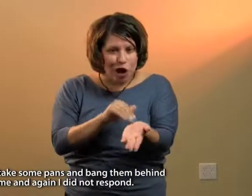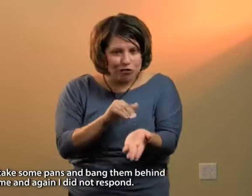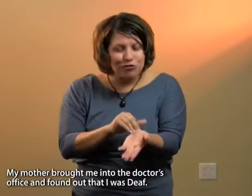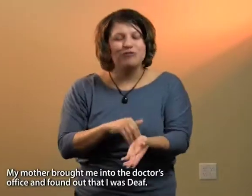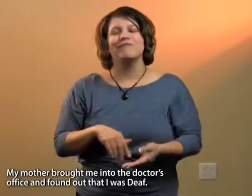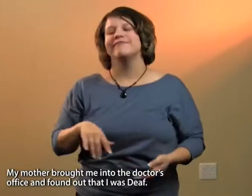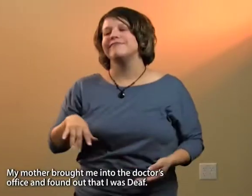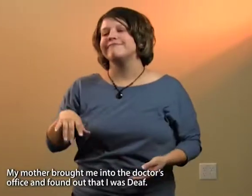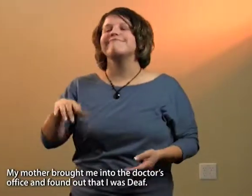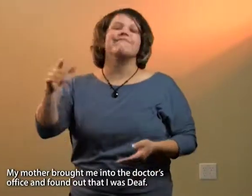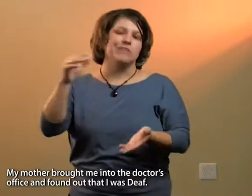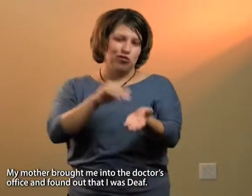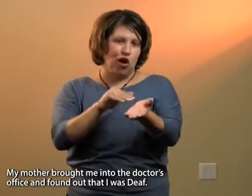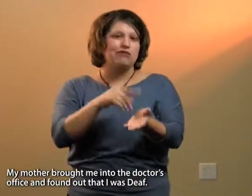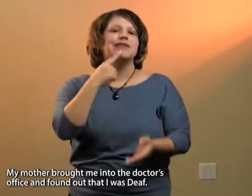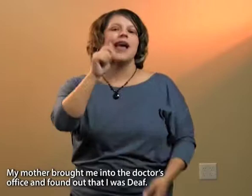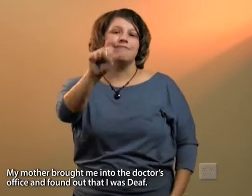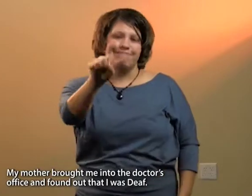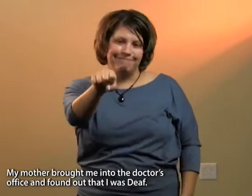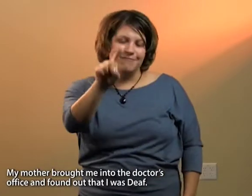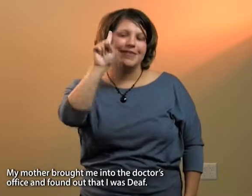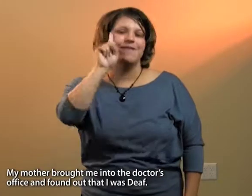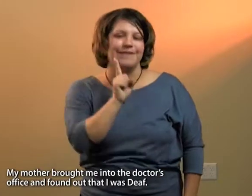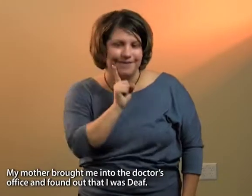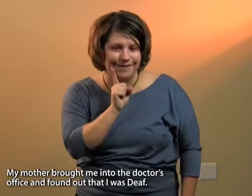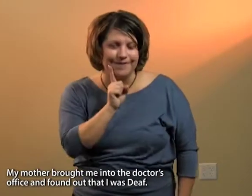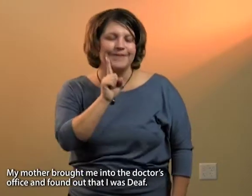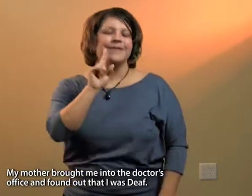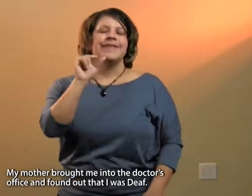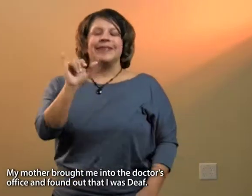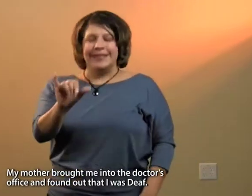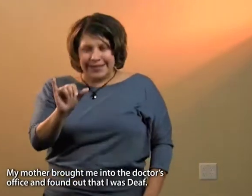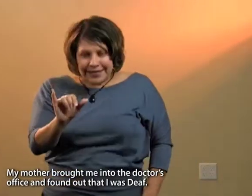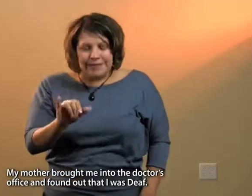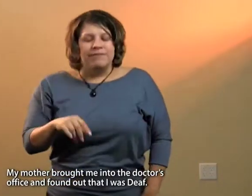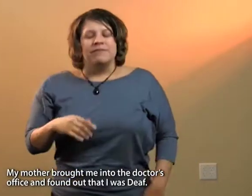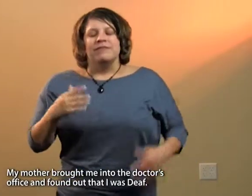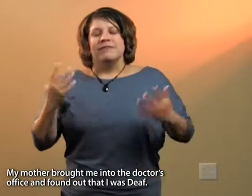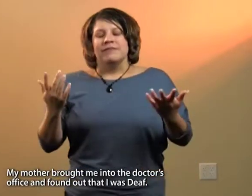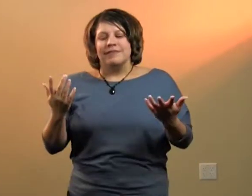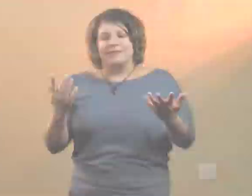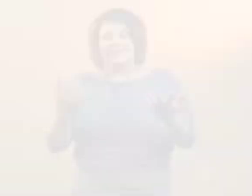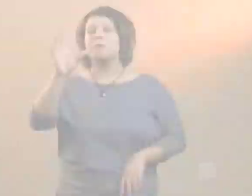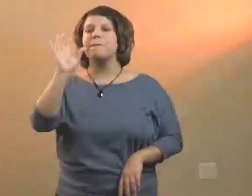So my mother brought me into the doctor's office and found out that I was deaf